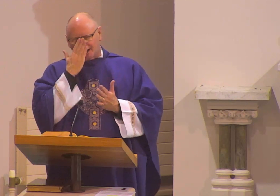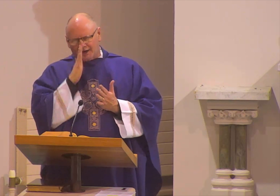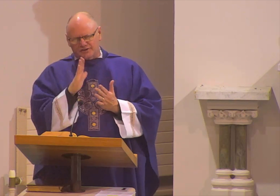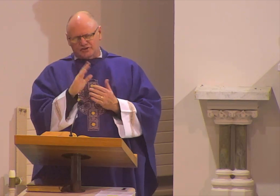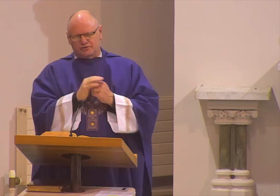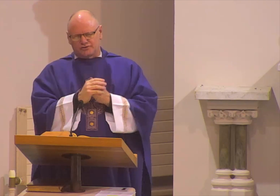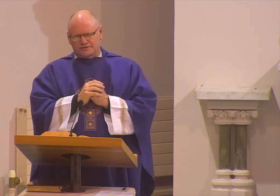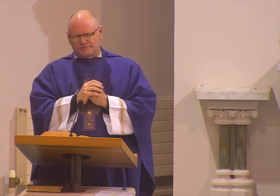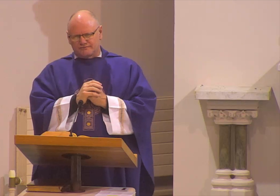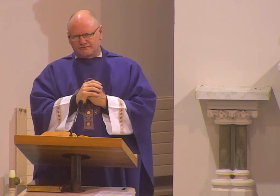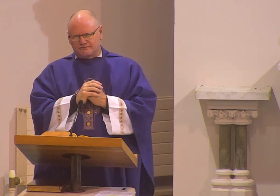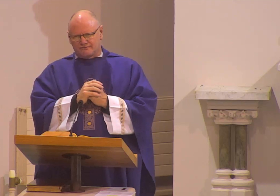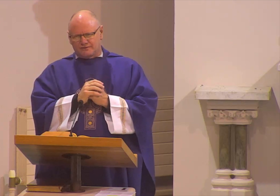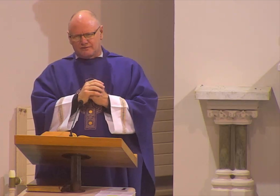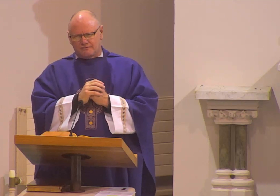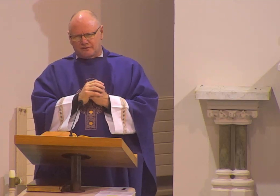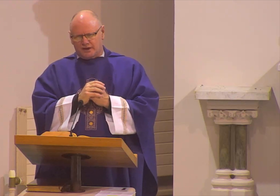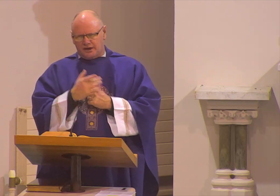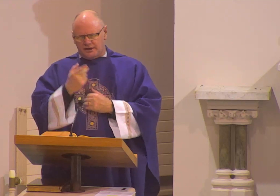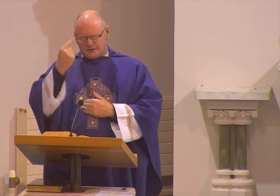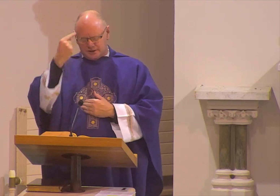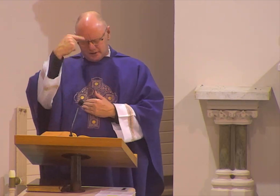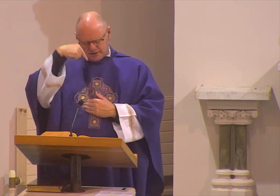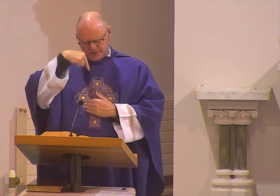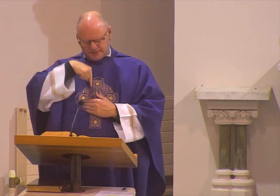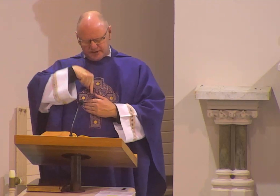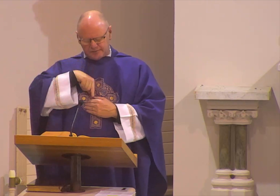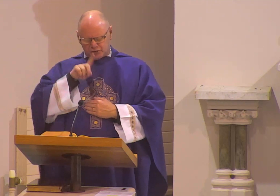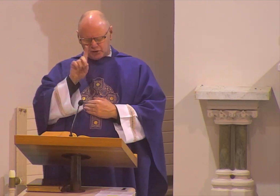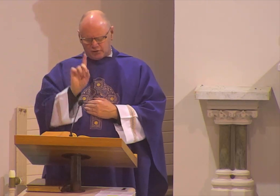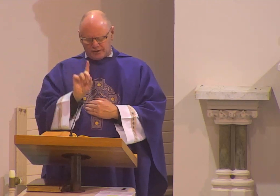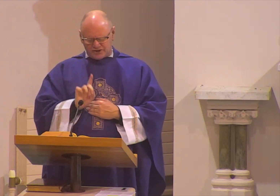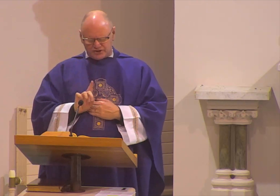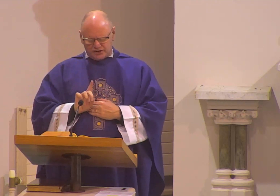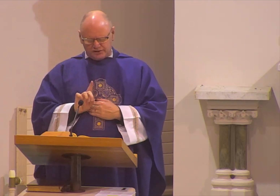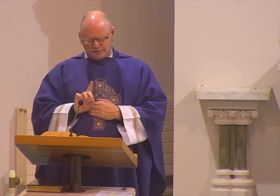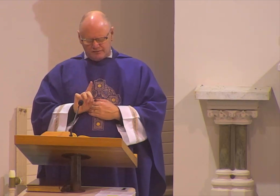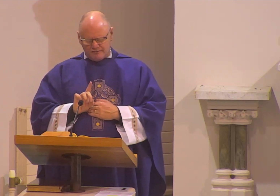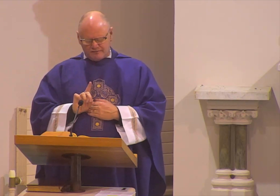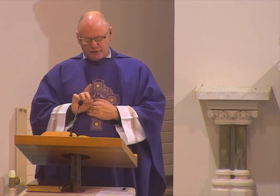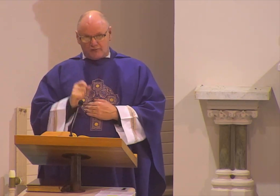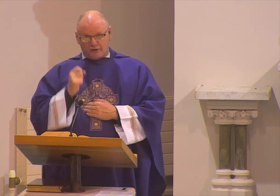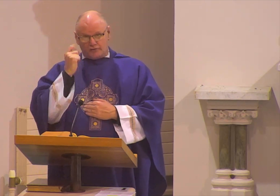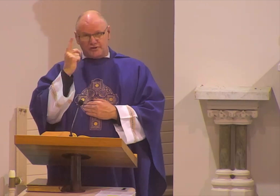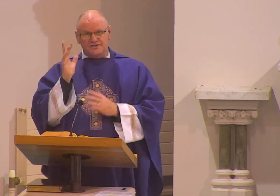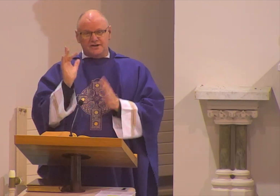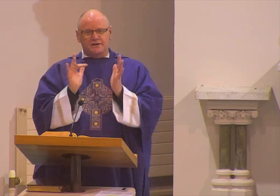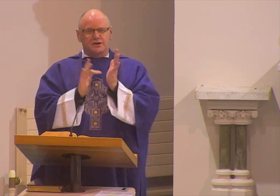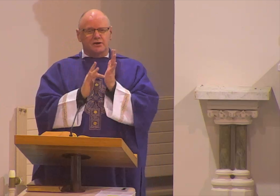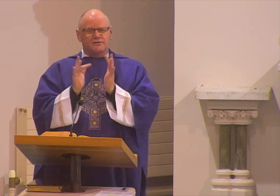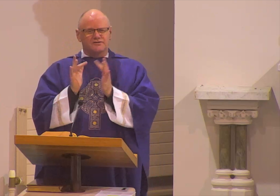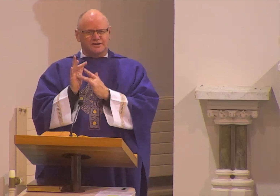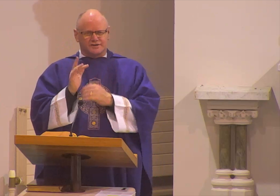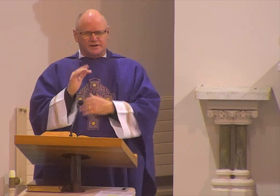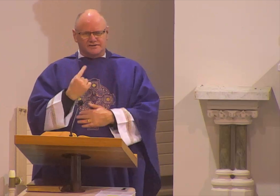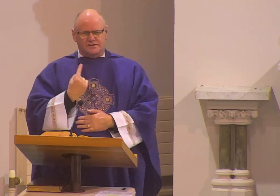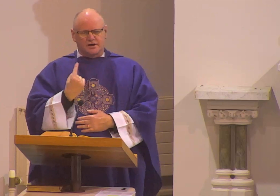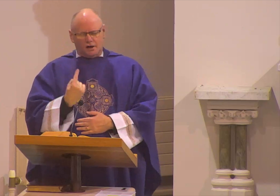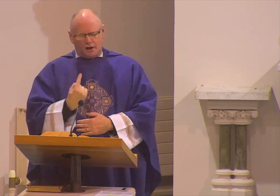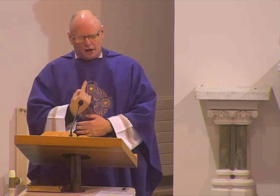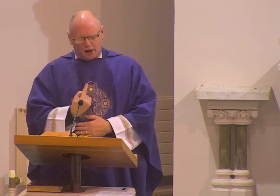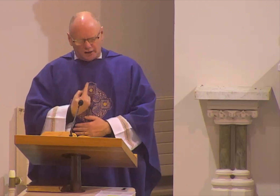and attitudes. It is a deeper questioning of our understanding of